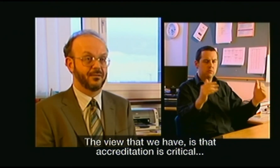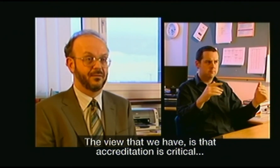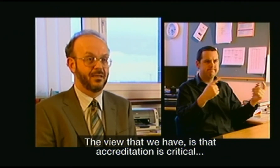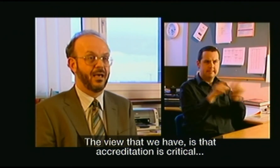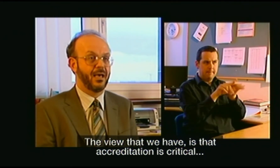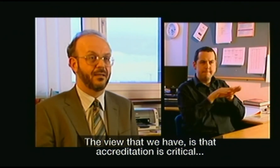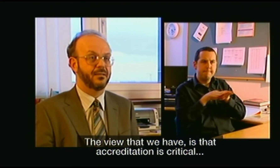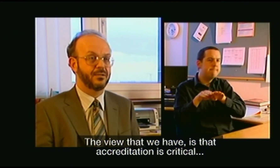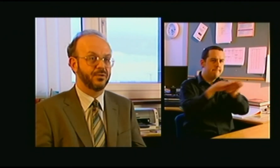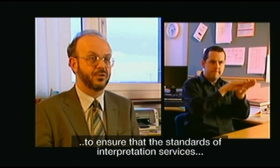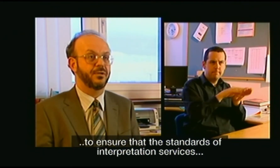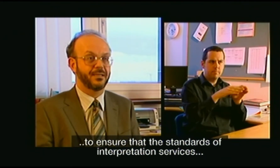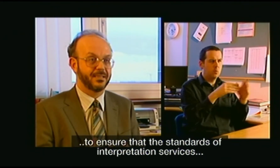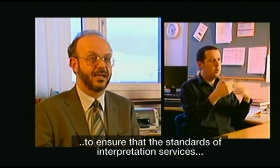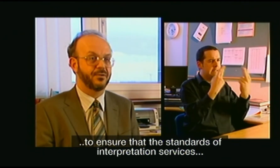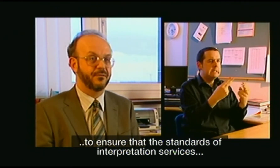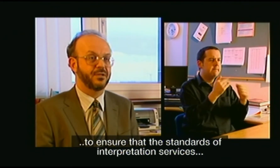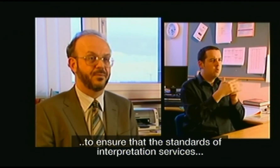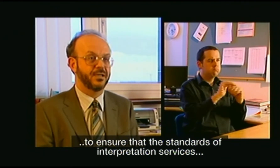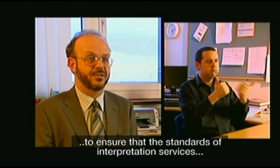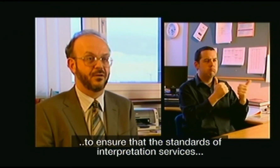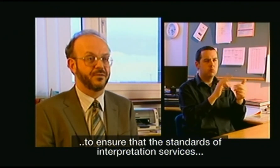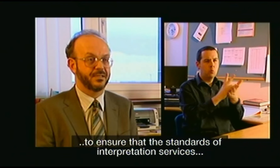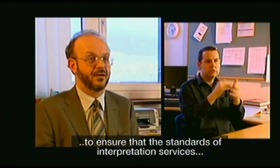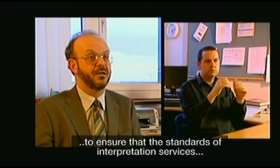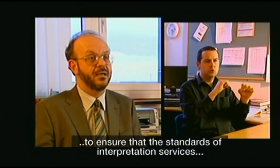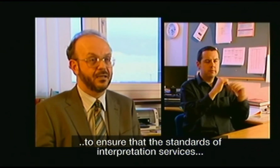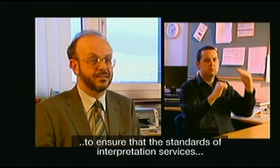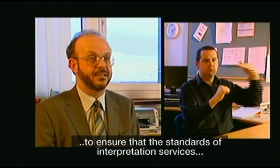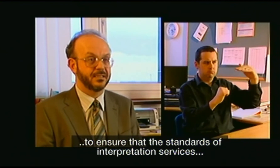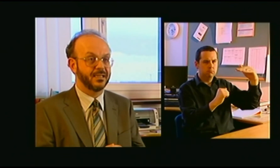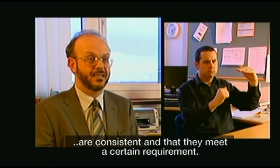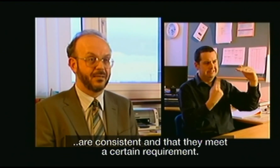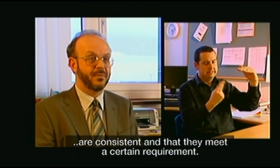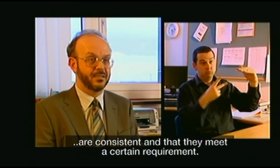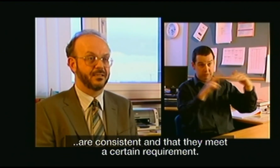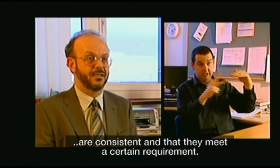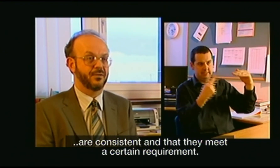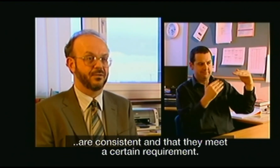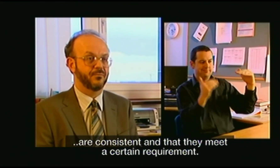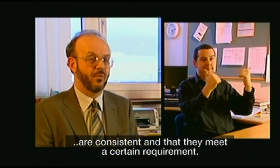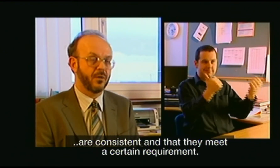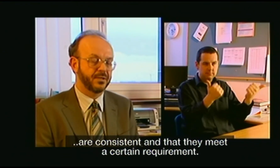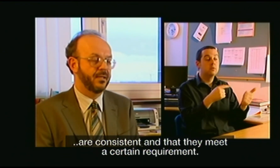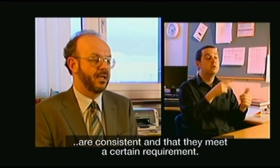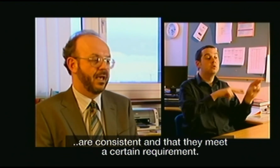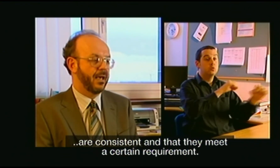critical to ensure that the standards of interpretation services are consistent and that they meet a certain requirement.